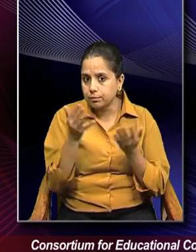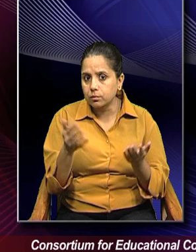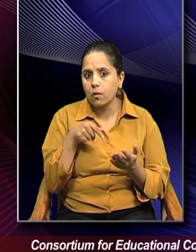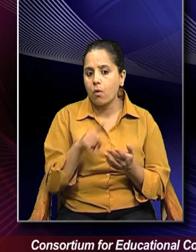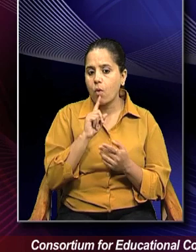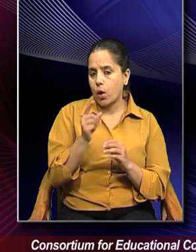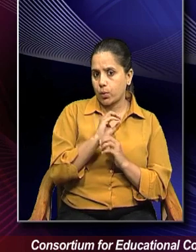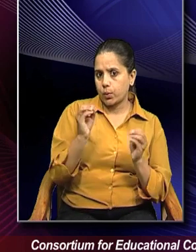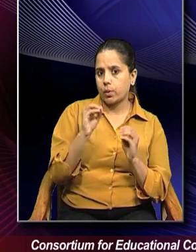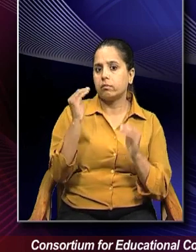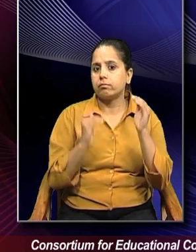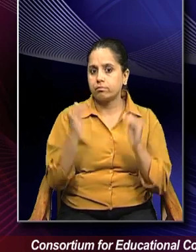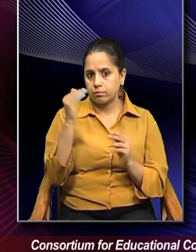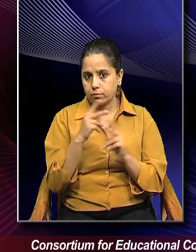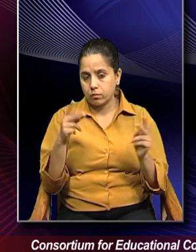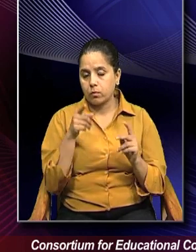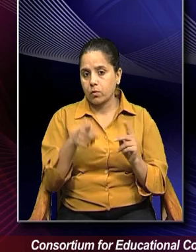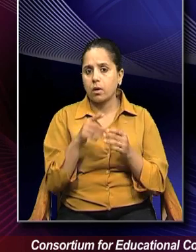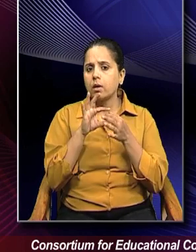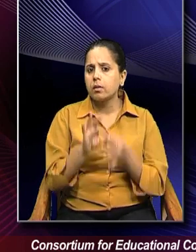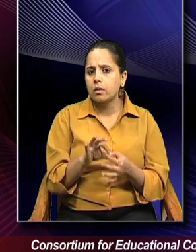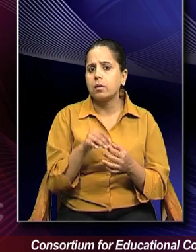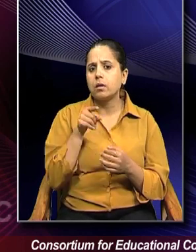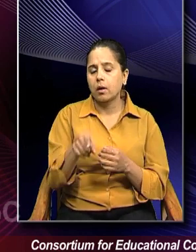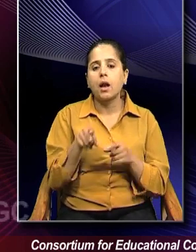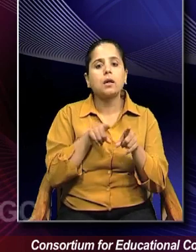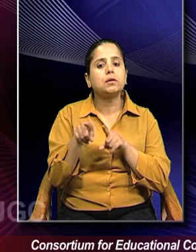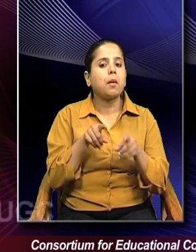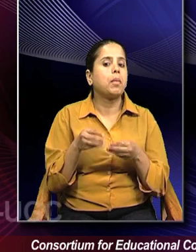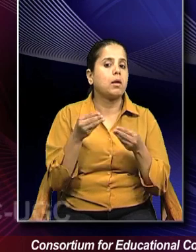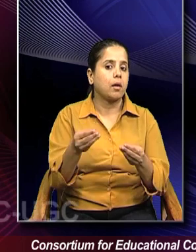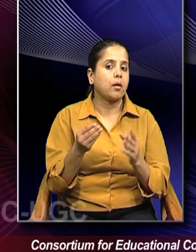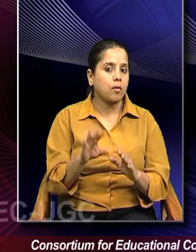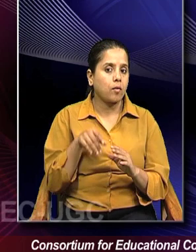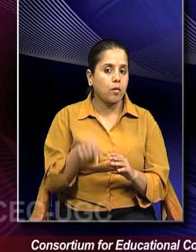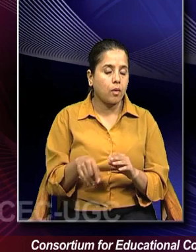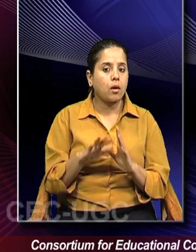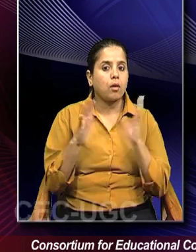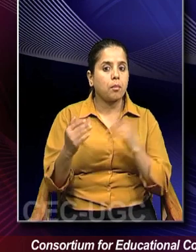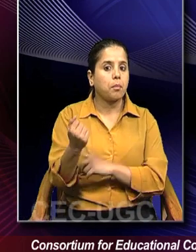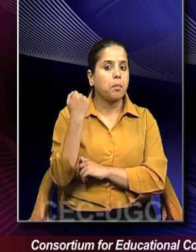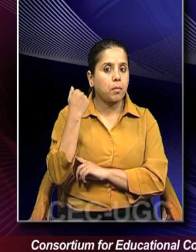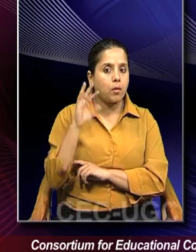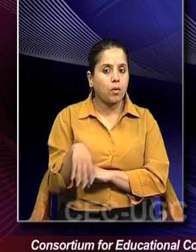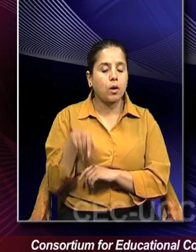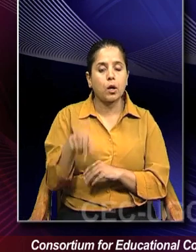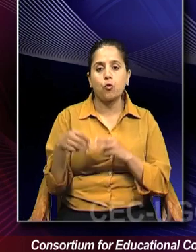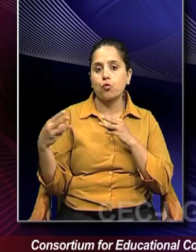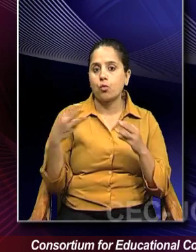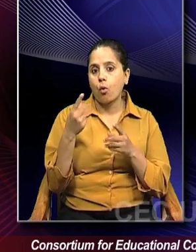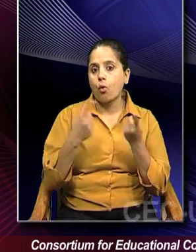disorder. In this respect, he gives the example of superpowers during the Cold War